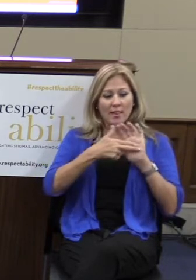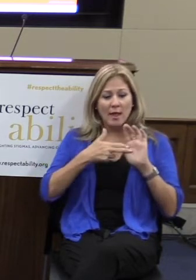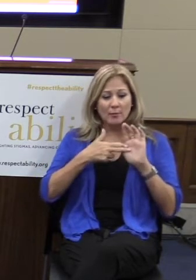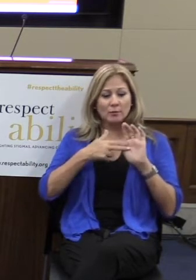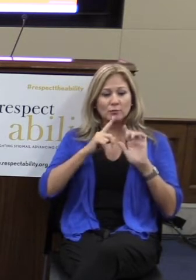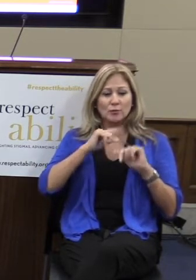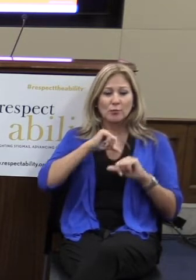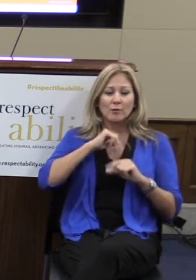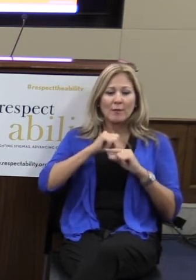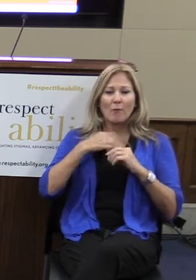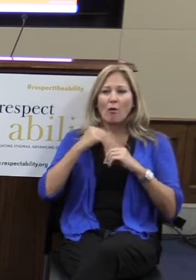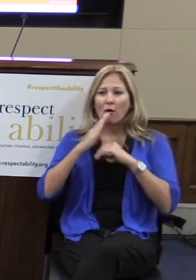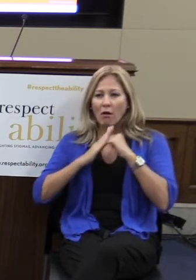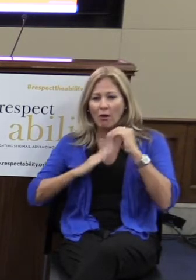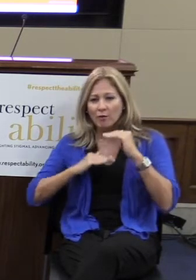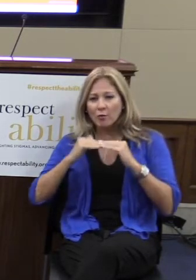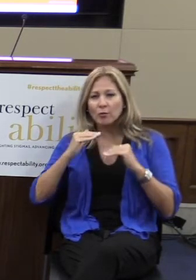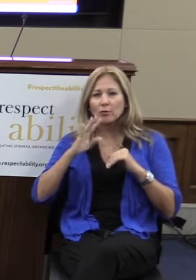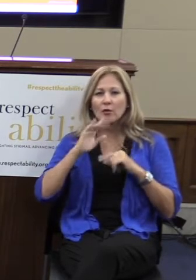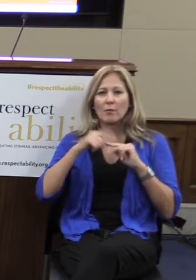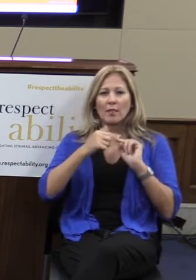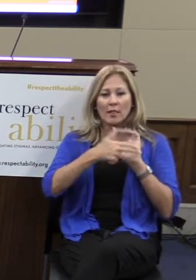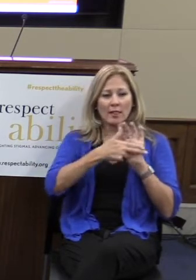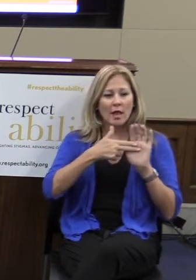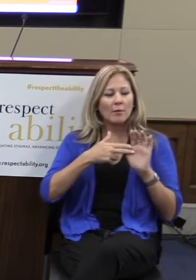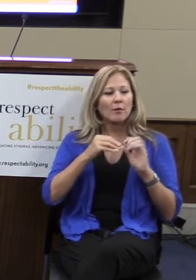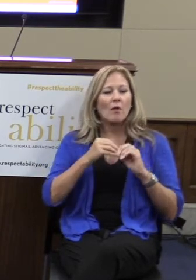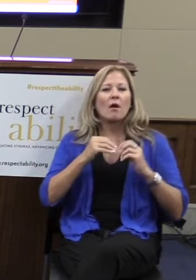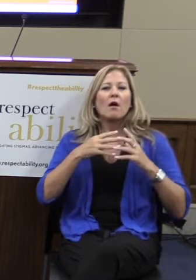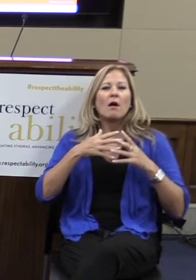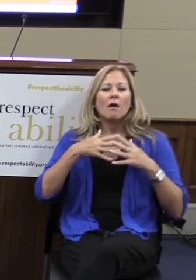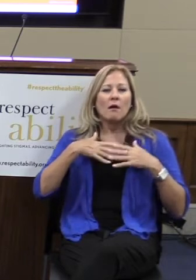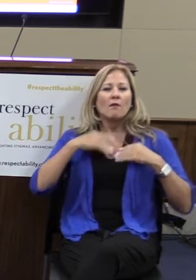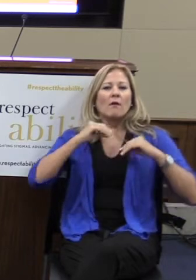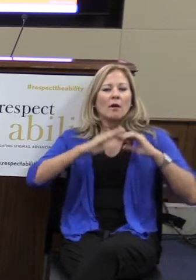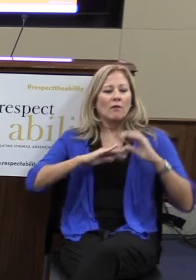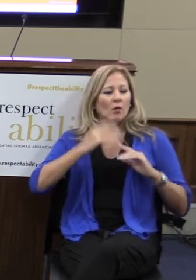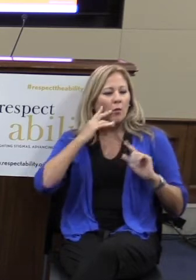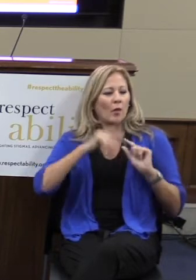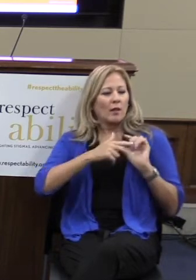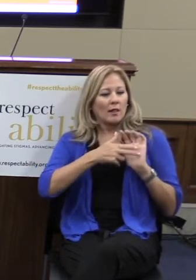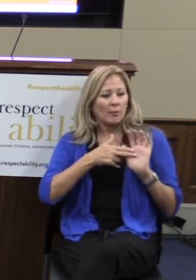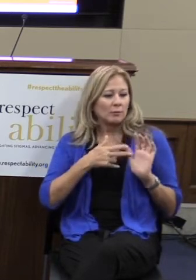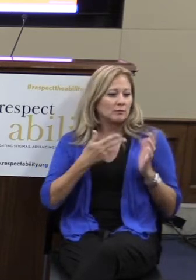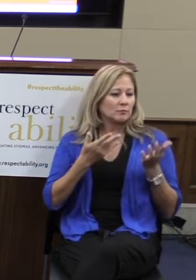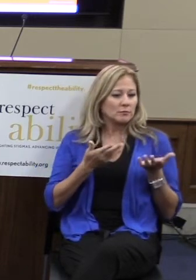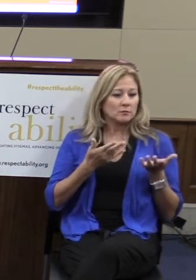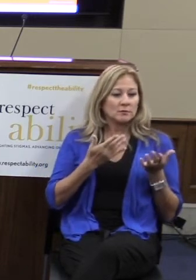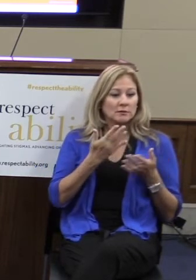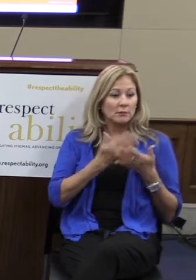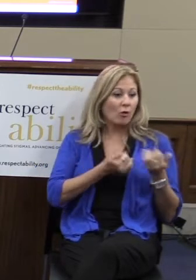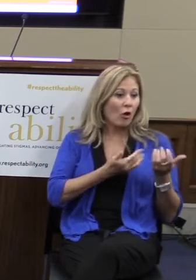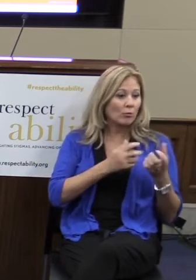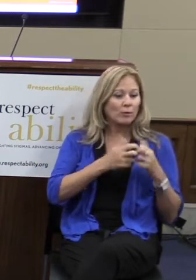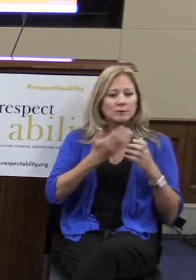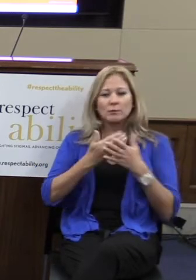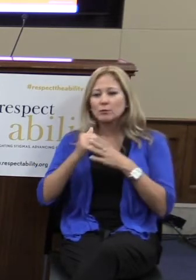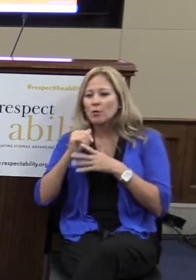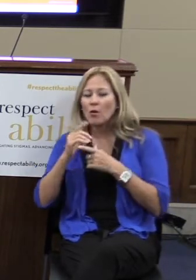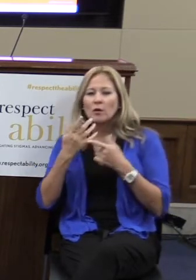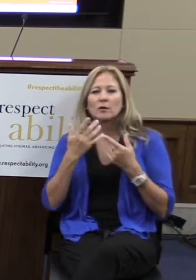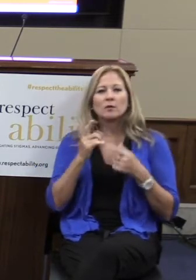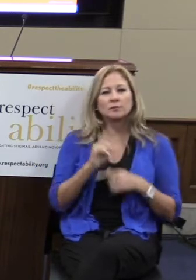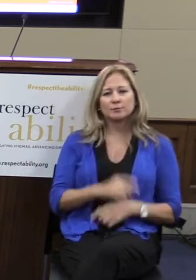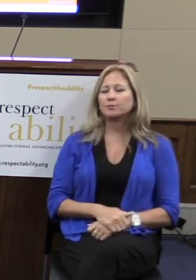us comfortable talking about the labels so we know what are the labels that are causing problems, so that we know what